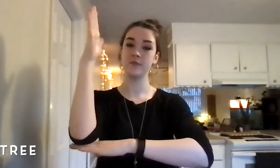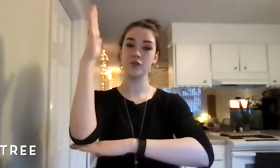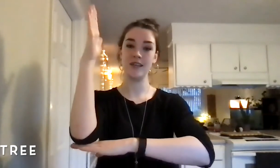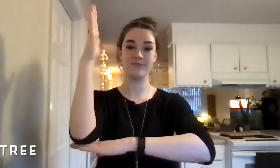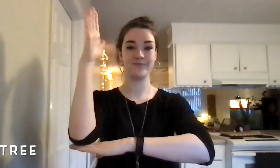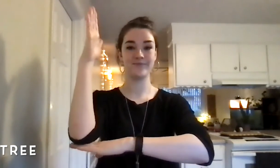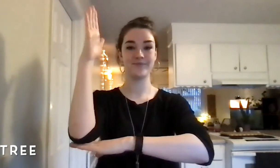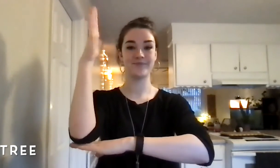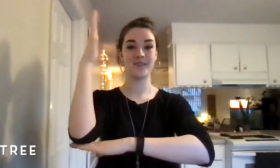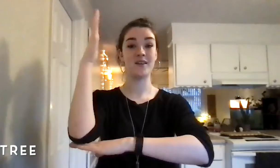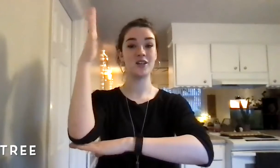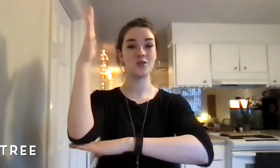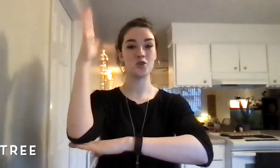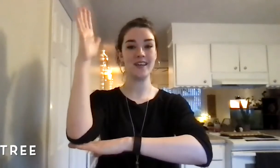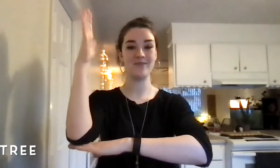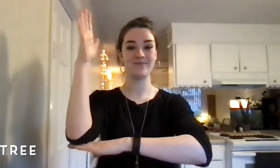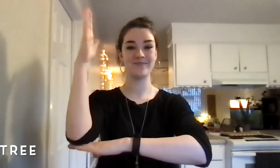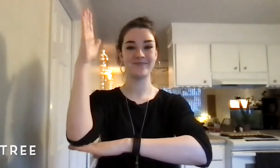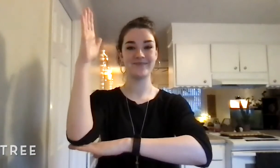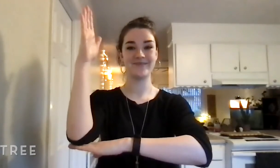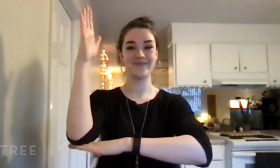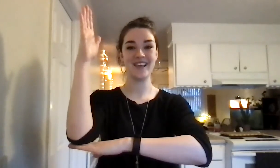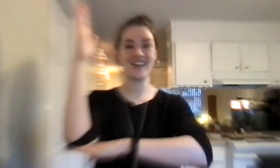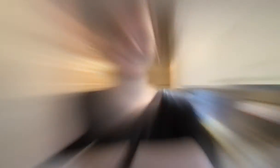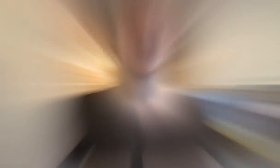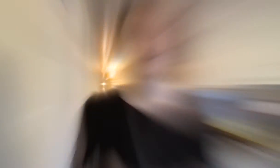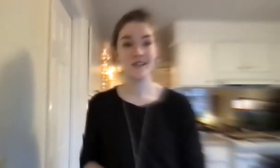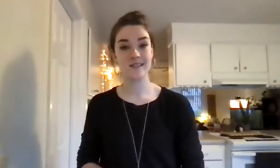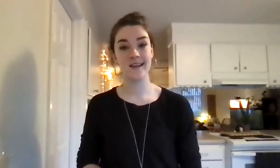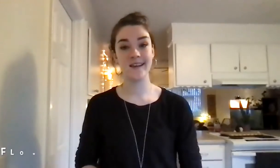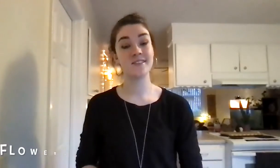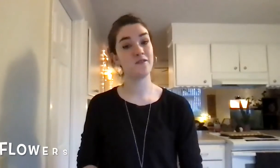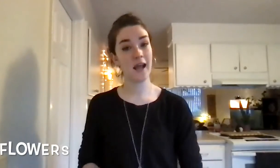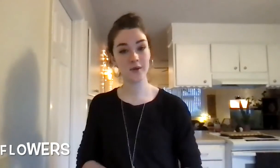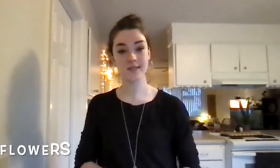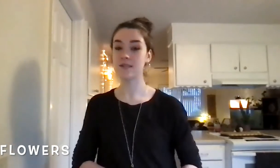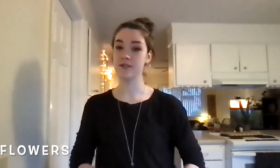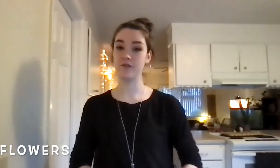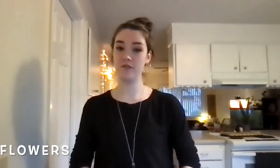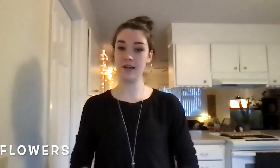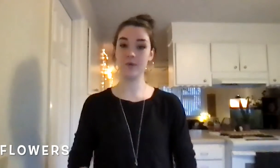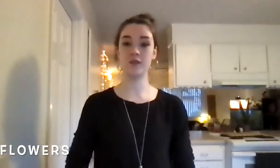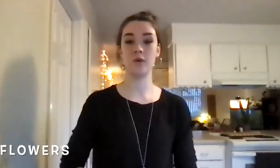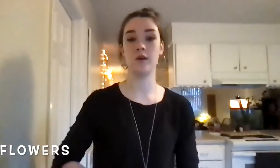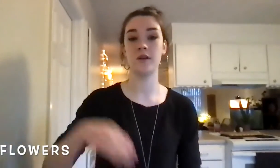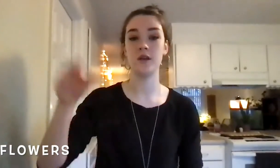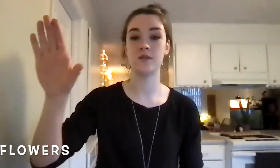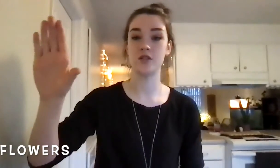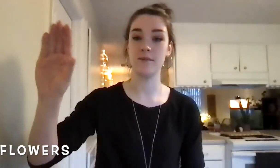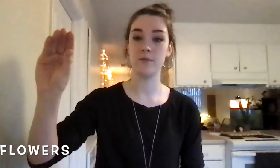Tree. Tree. Nice. Our next sign is flowers. So for flowers, we are going to use the shape that we